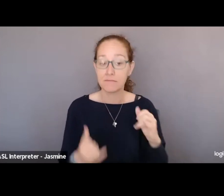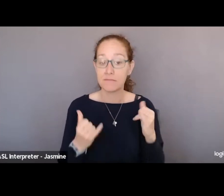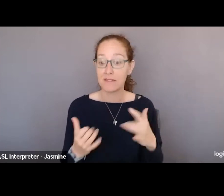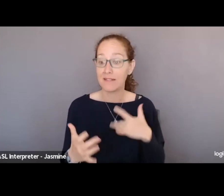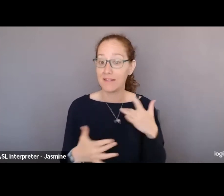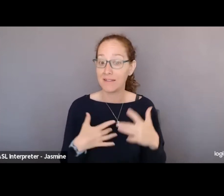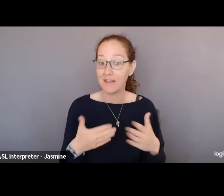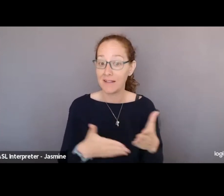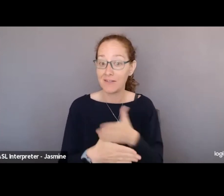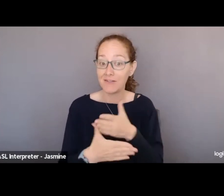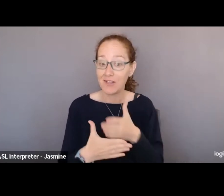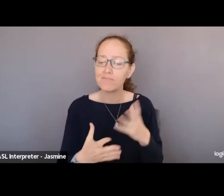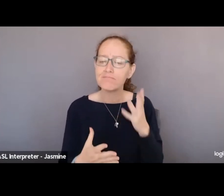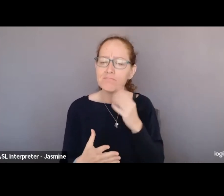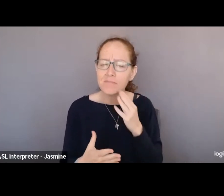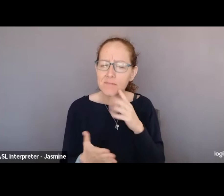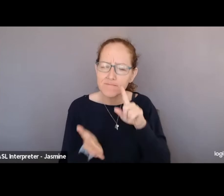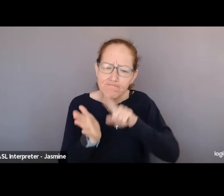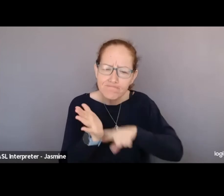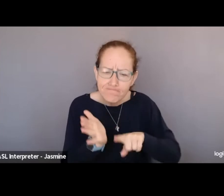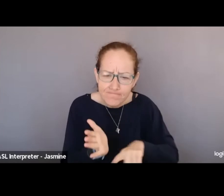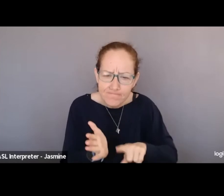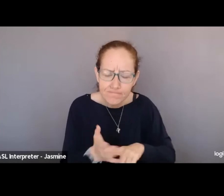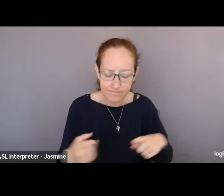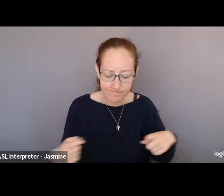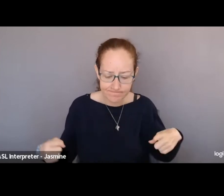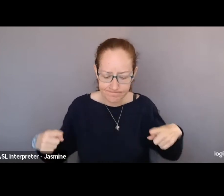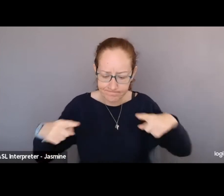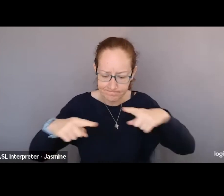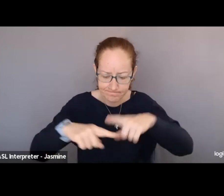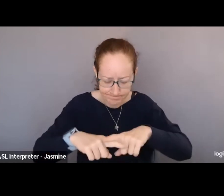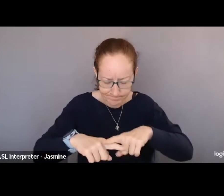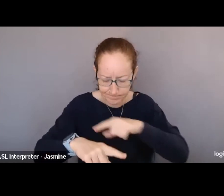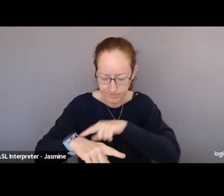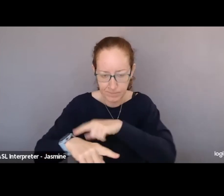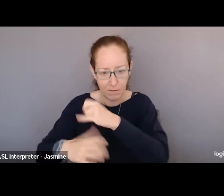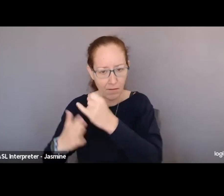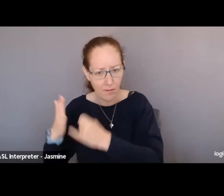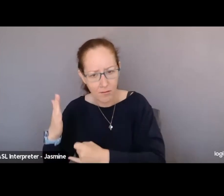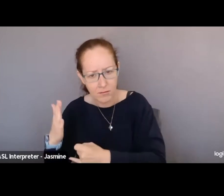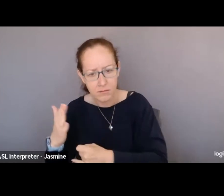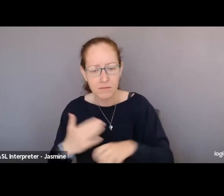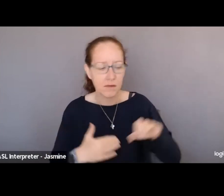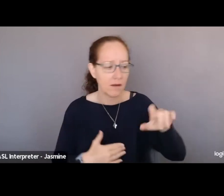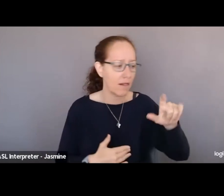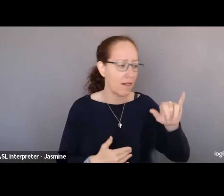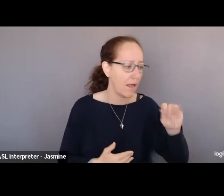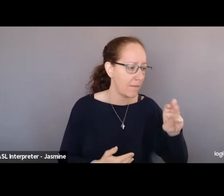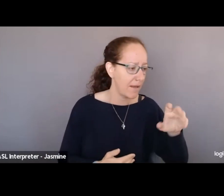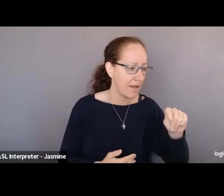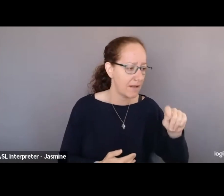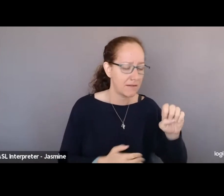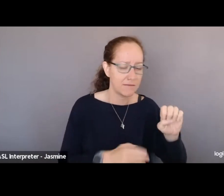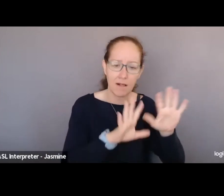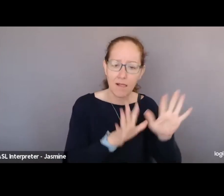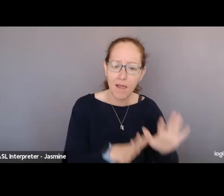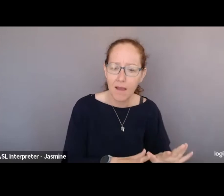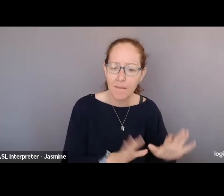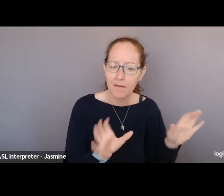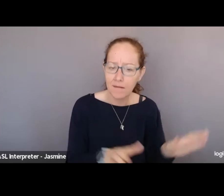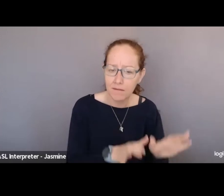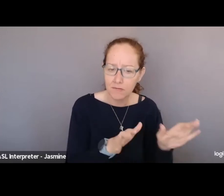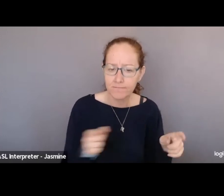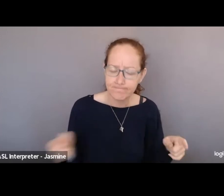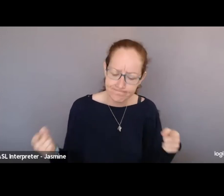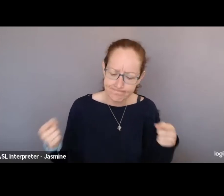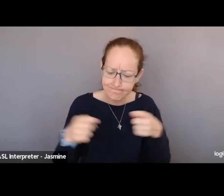investigation, focused on the intersection of art and climate action. As we all know, there are many challenging issues facing